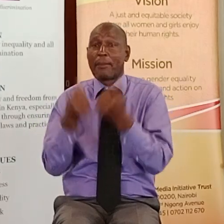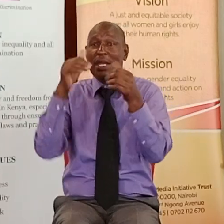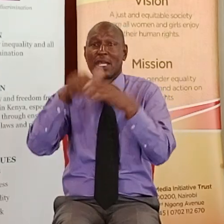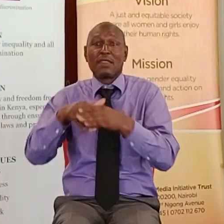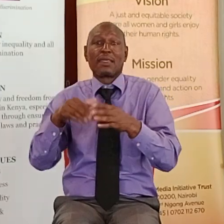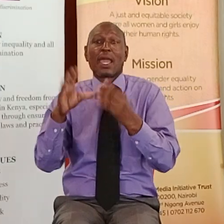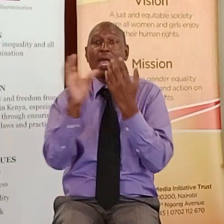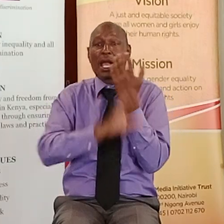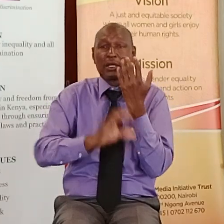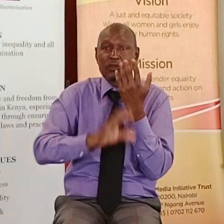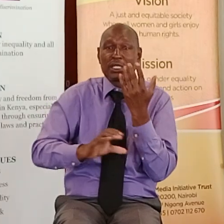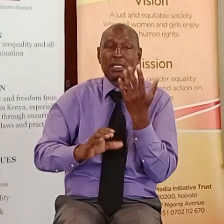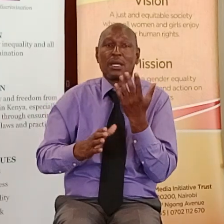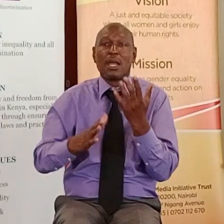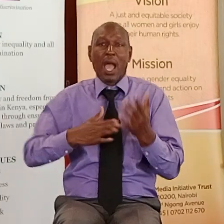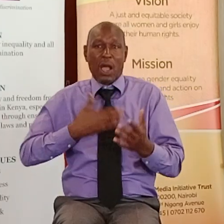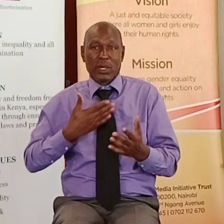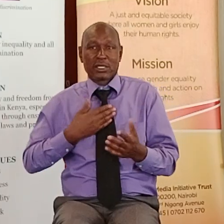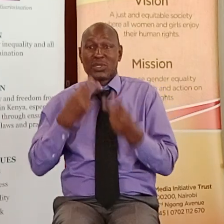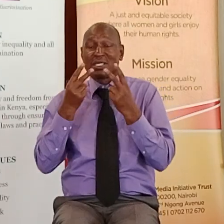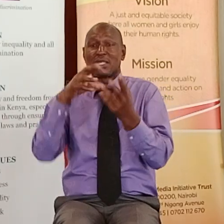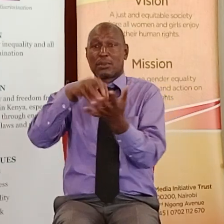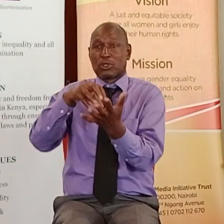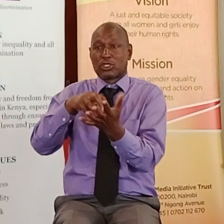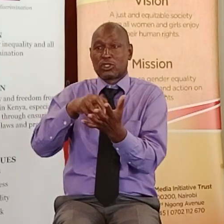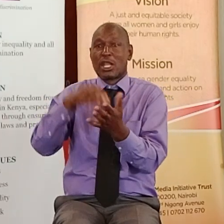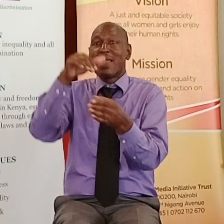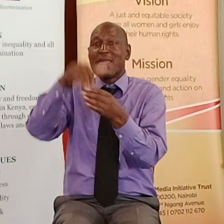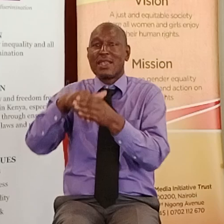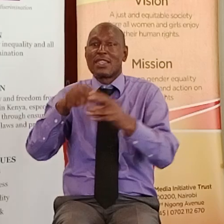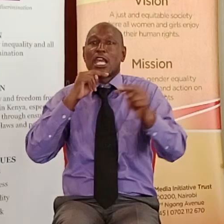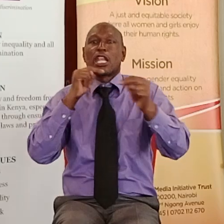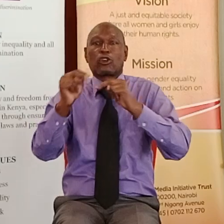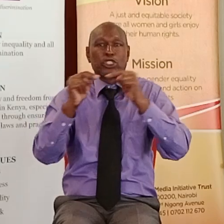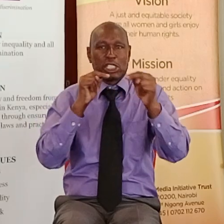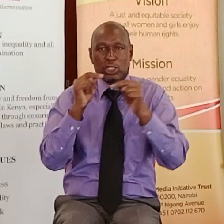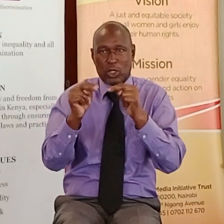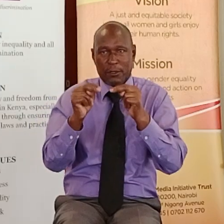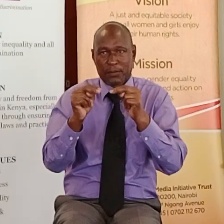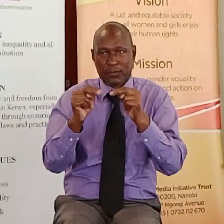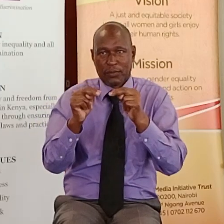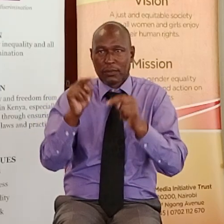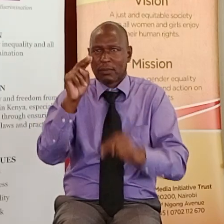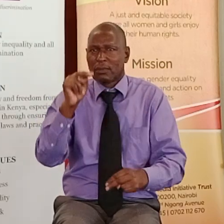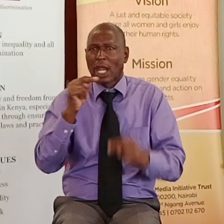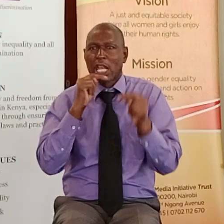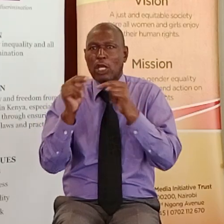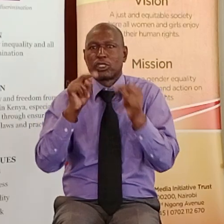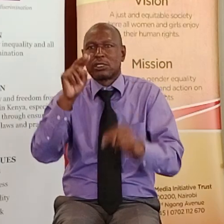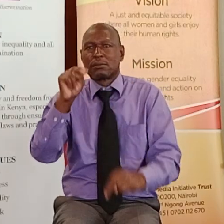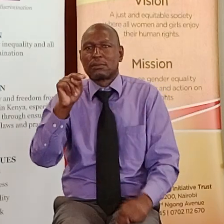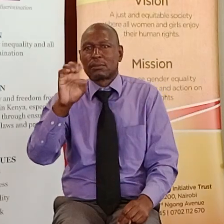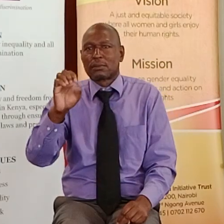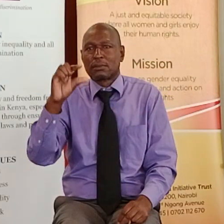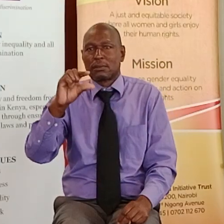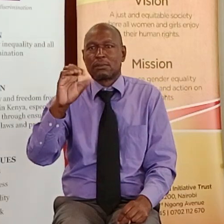and ultimately in the negotiations. So that's how we thought we should have this convening, and thanks to